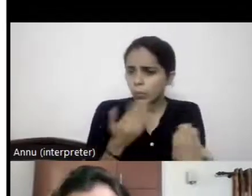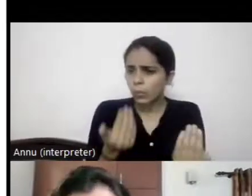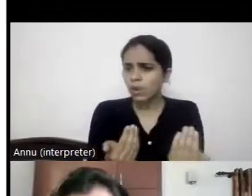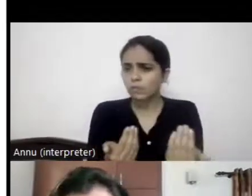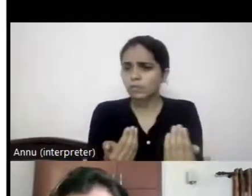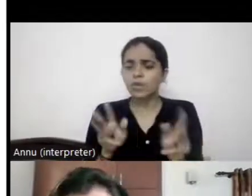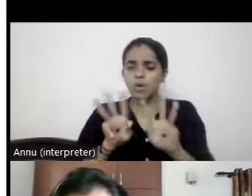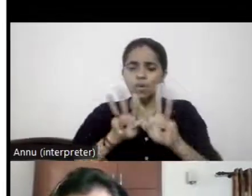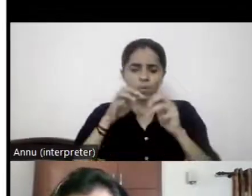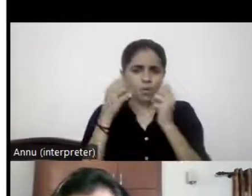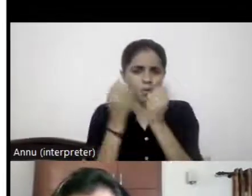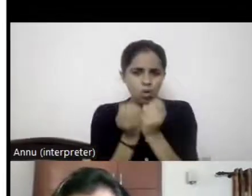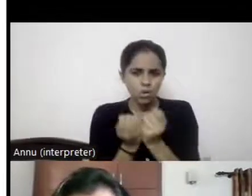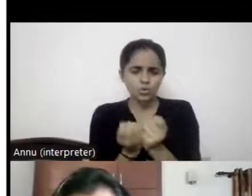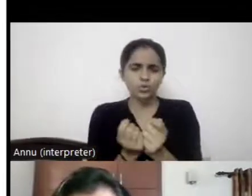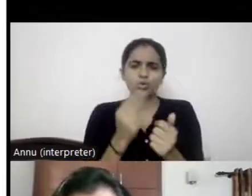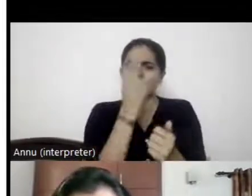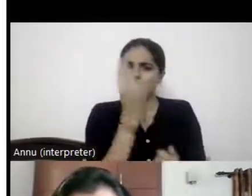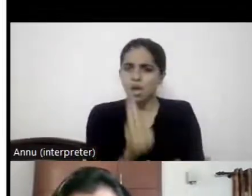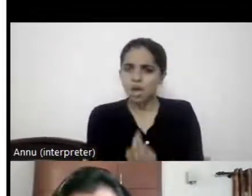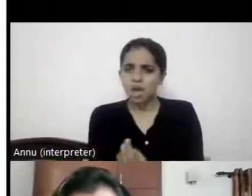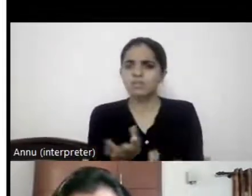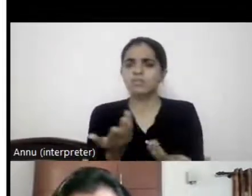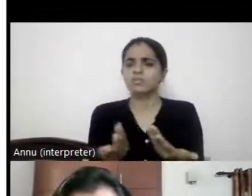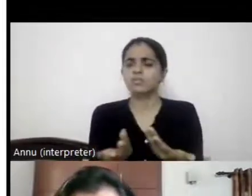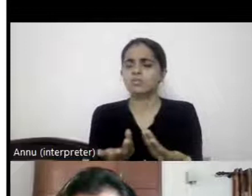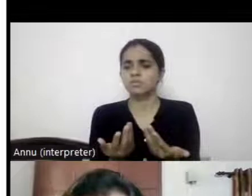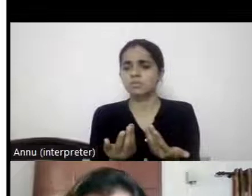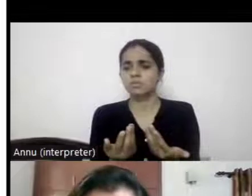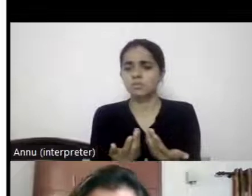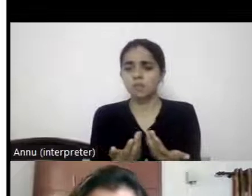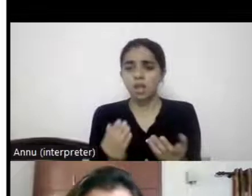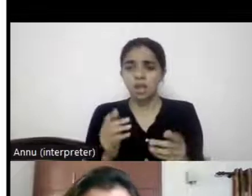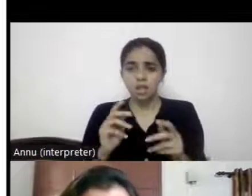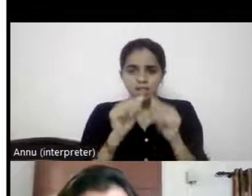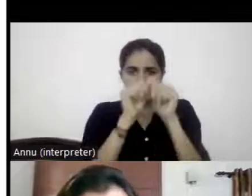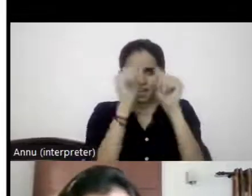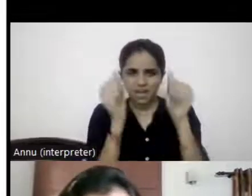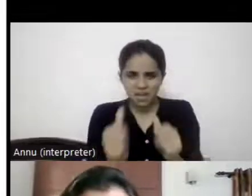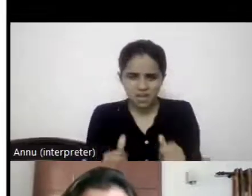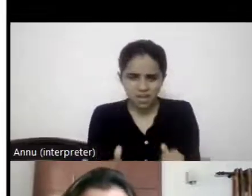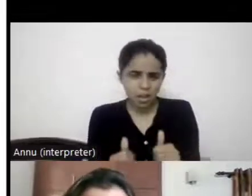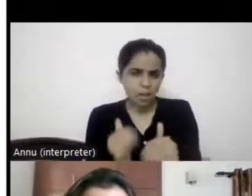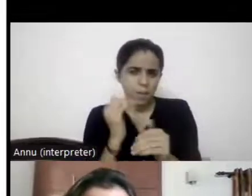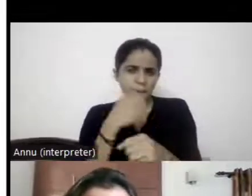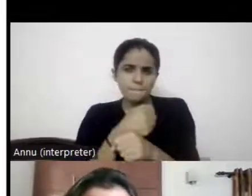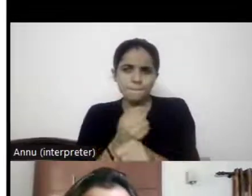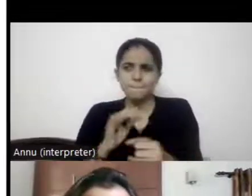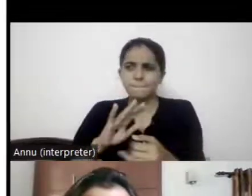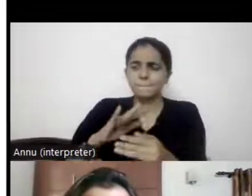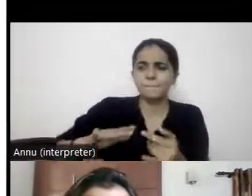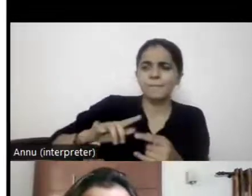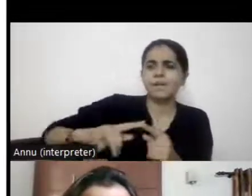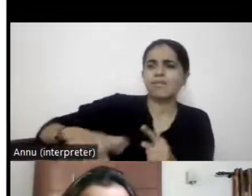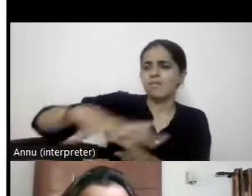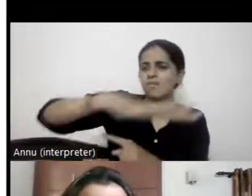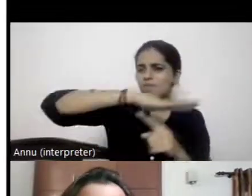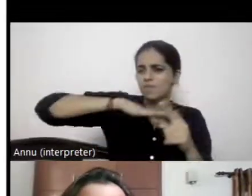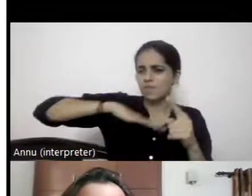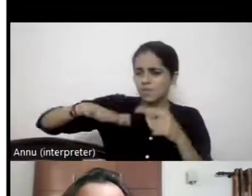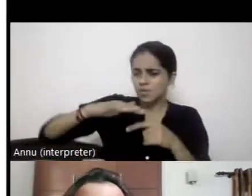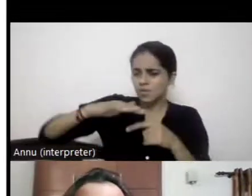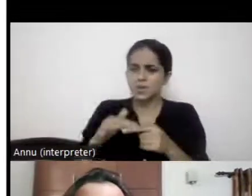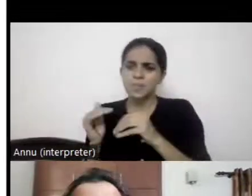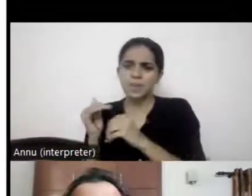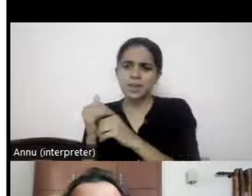works of art, through the structures that we are surrounded by. He talks